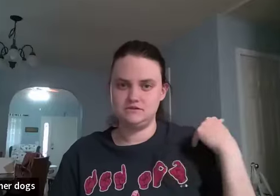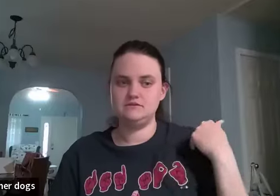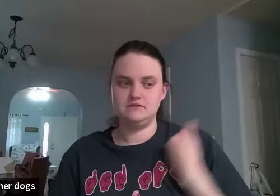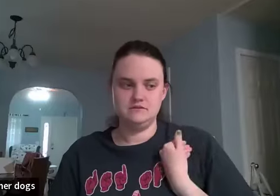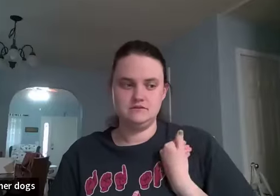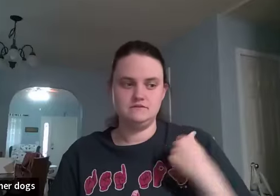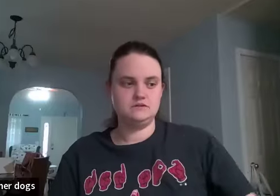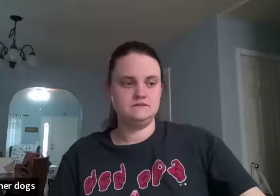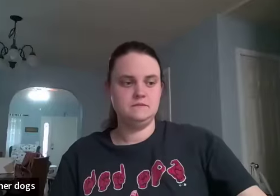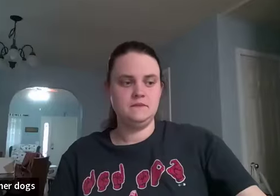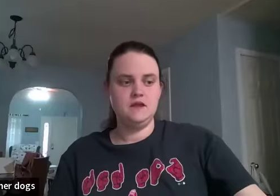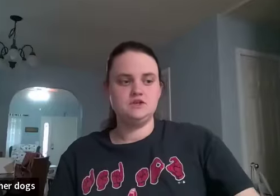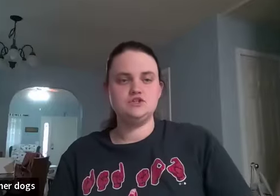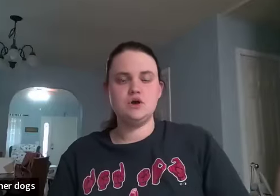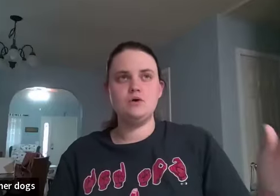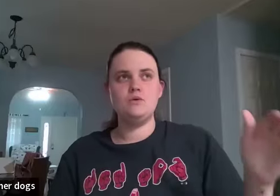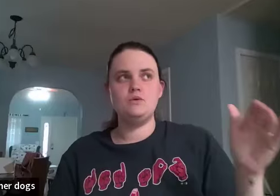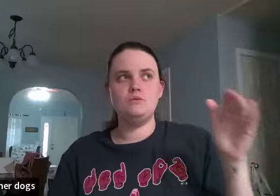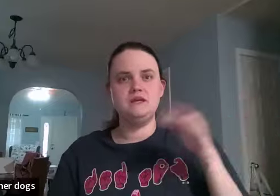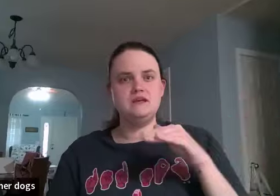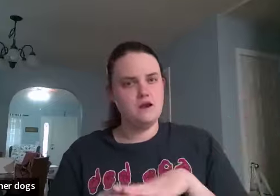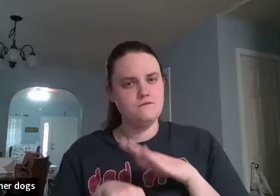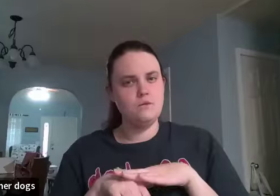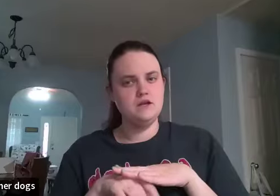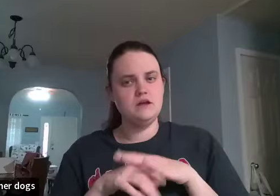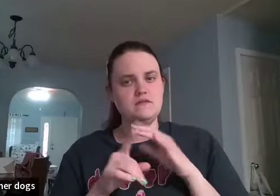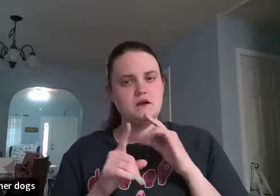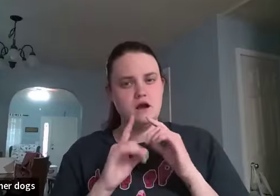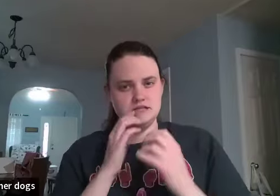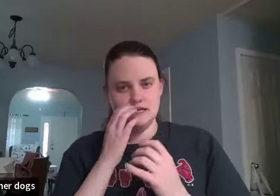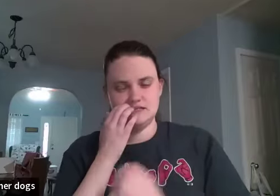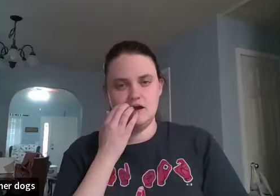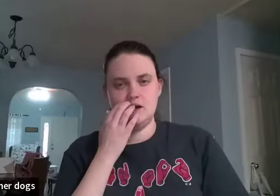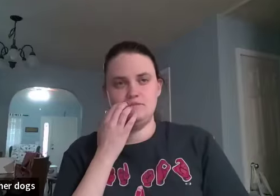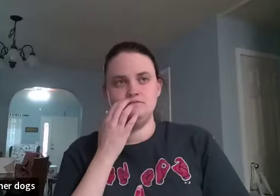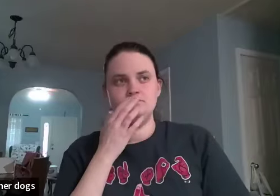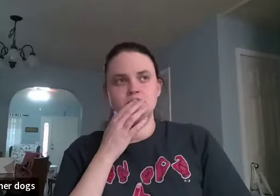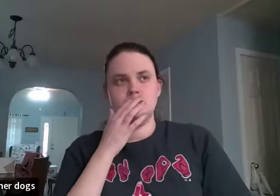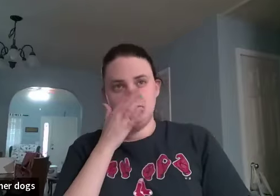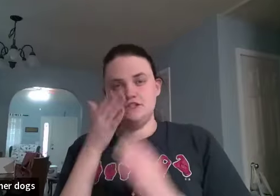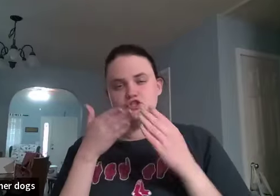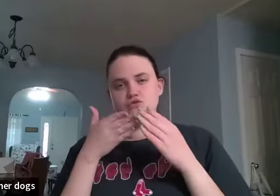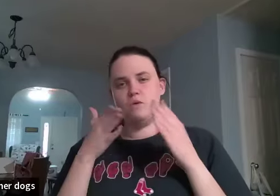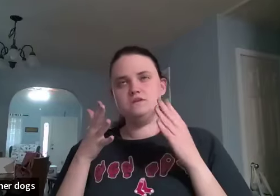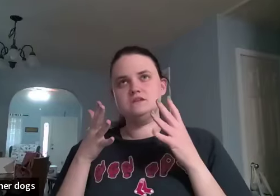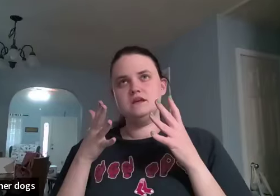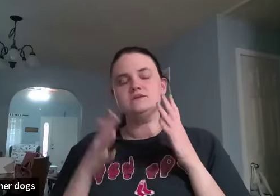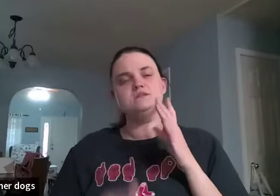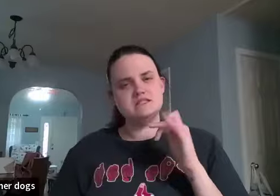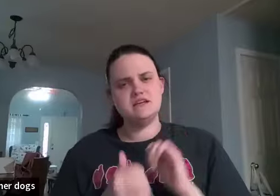Fault. Fault. So be careful when you're in the context. If it's almost like if someone's asking